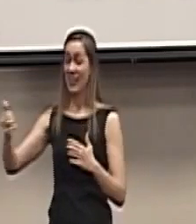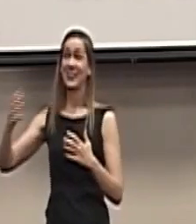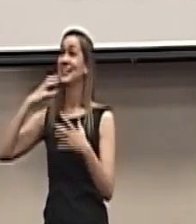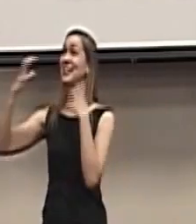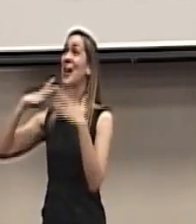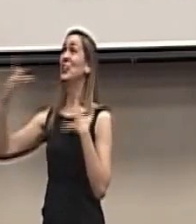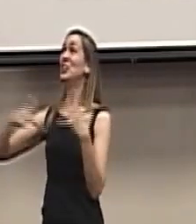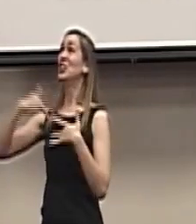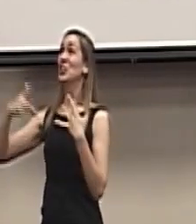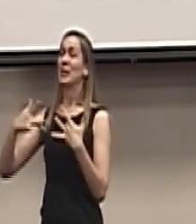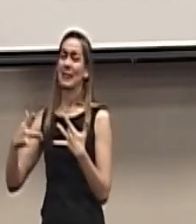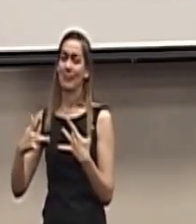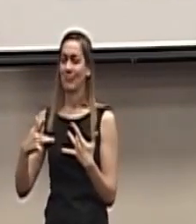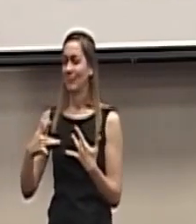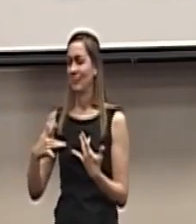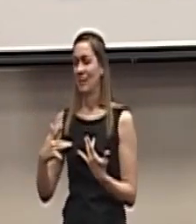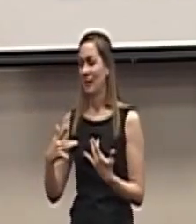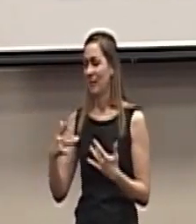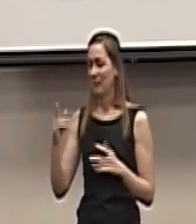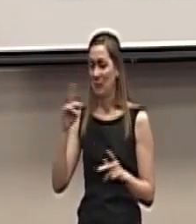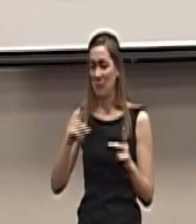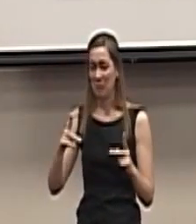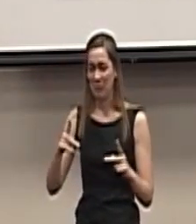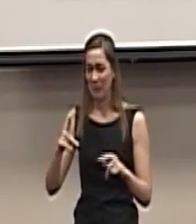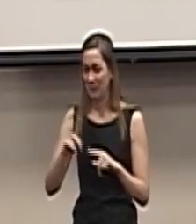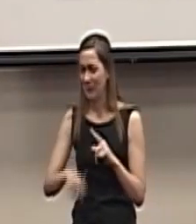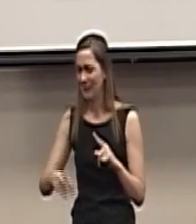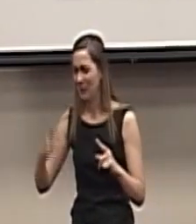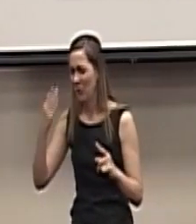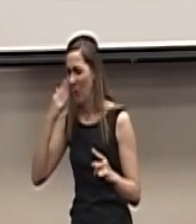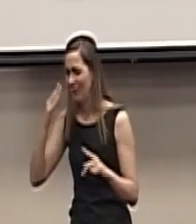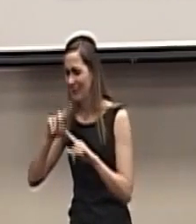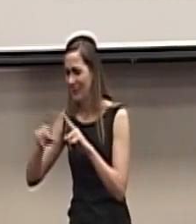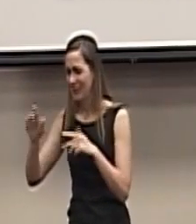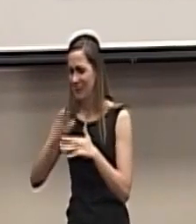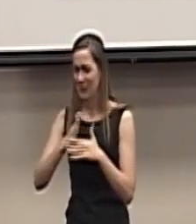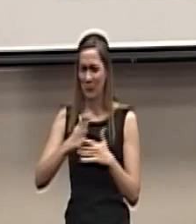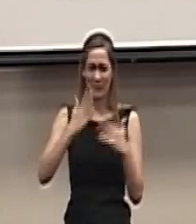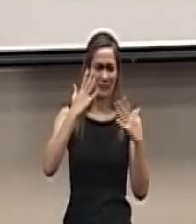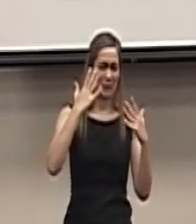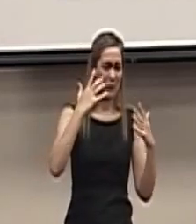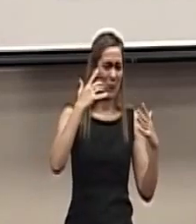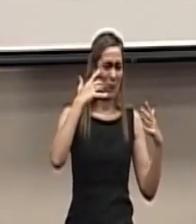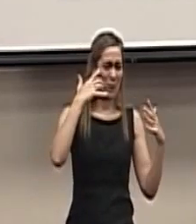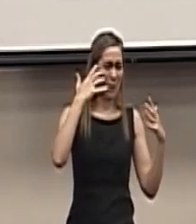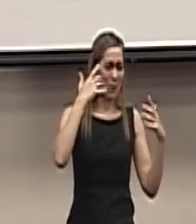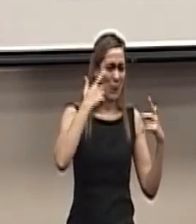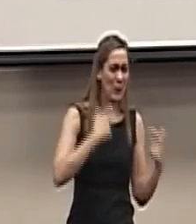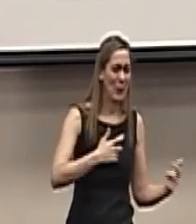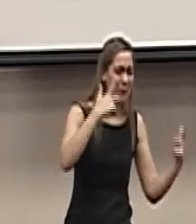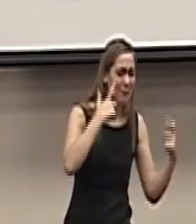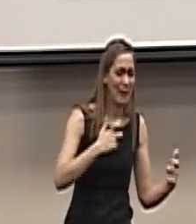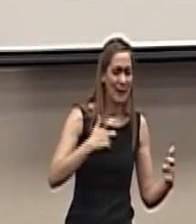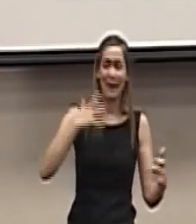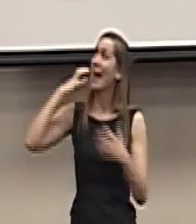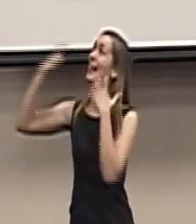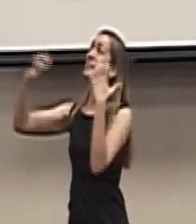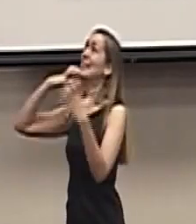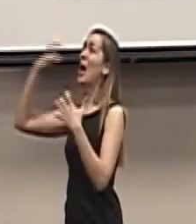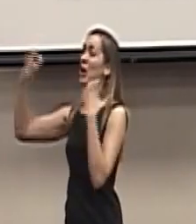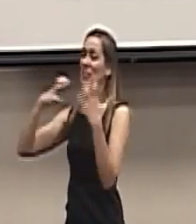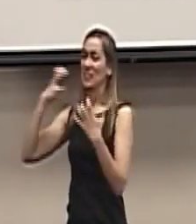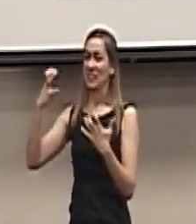not distinguish the sound of joyful shout and the sound of the people's weeping. For the people shouted with great shouts,